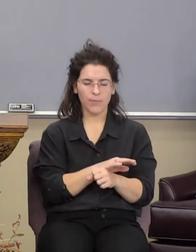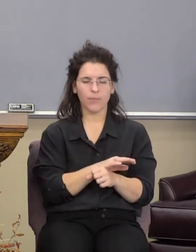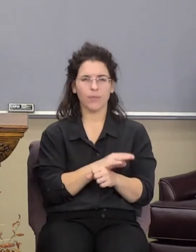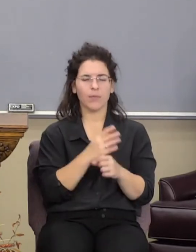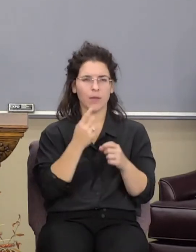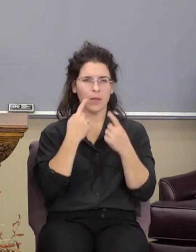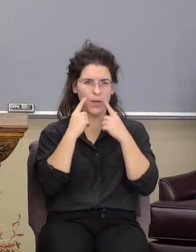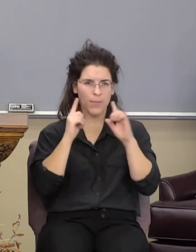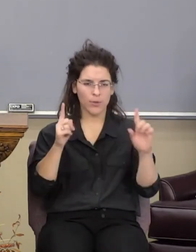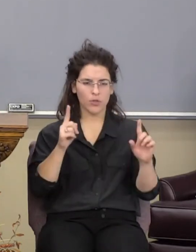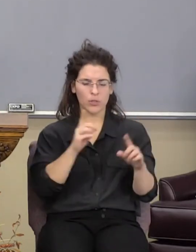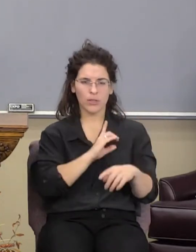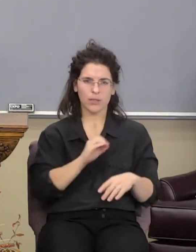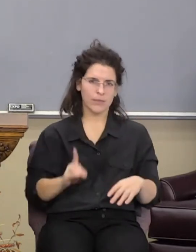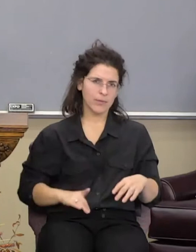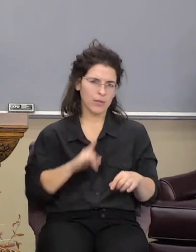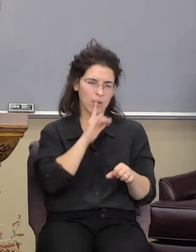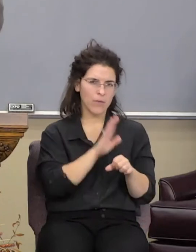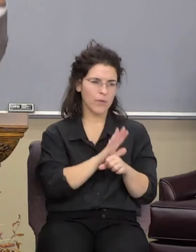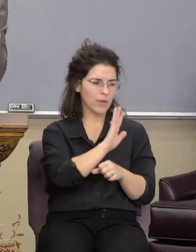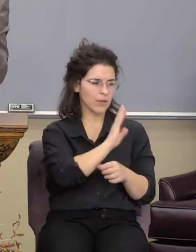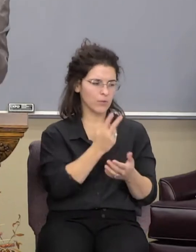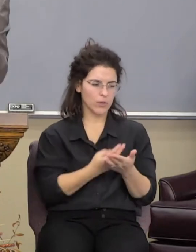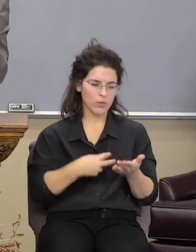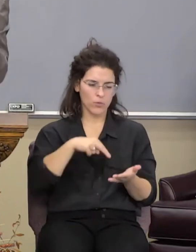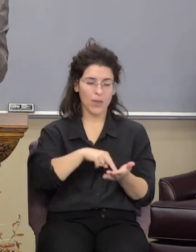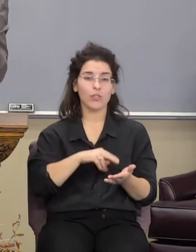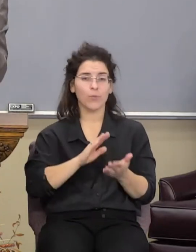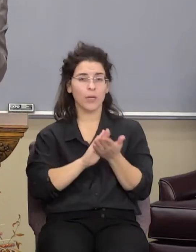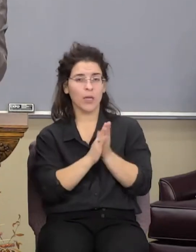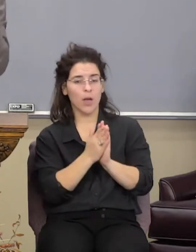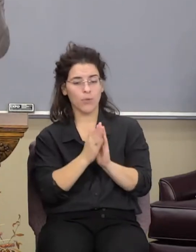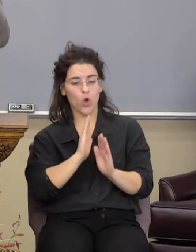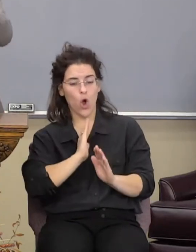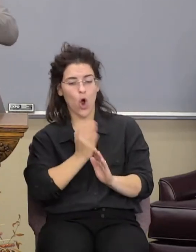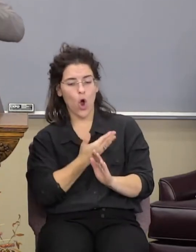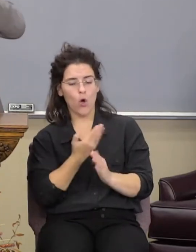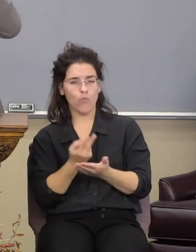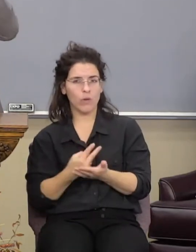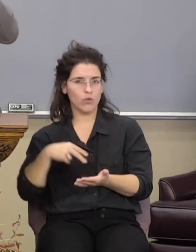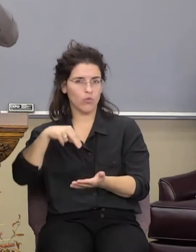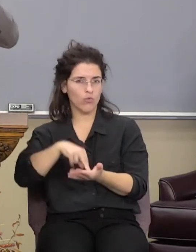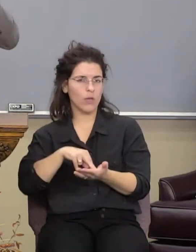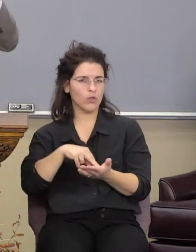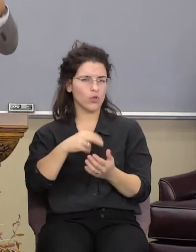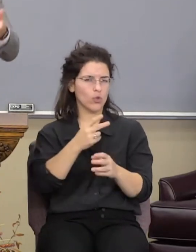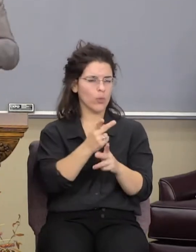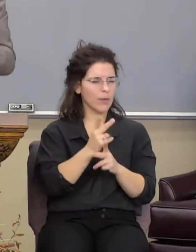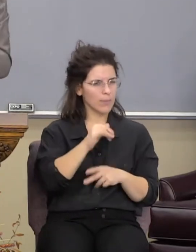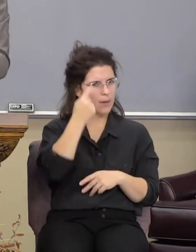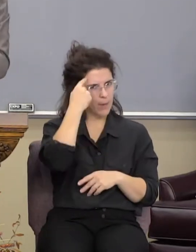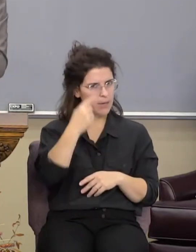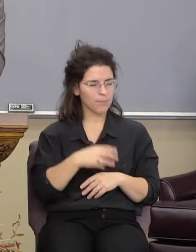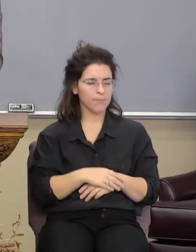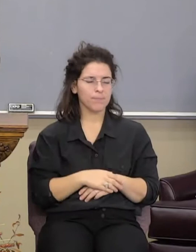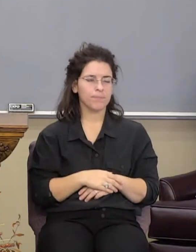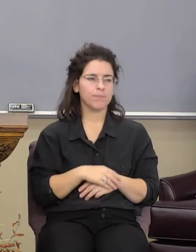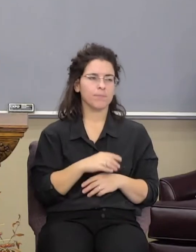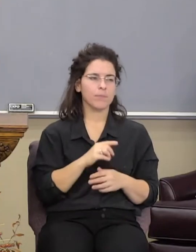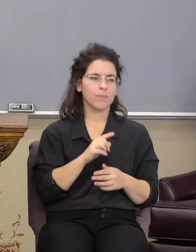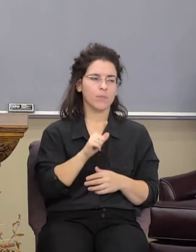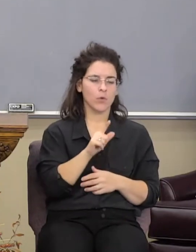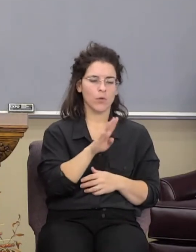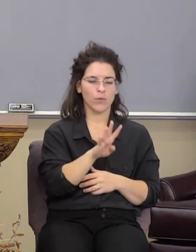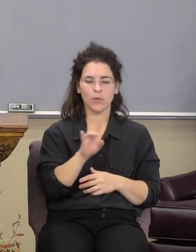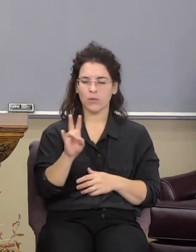fulfilling the Davidic covenant. His resurrection is our resurrection. So just always keep that in mind. Verse 7 of Psalms 24, lift